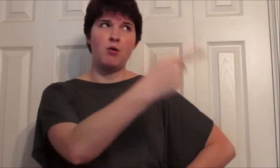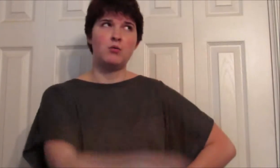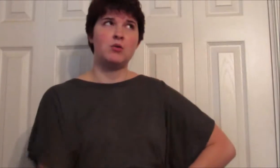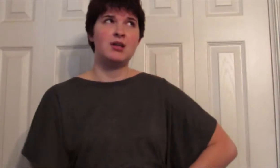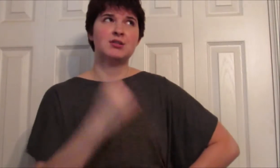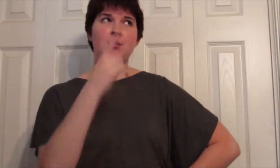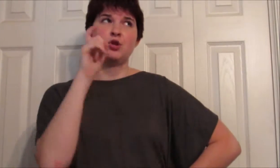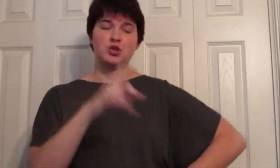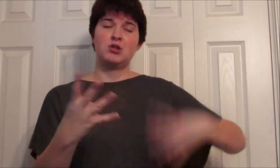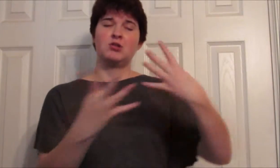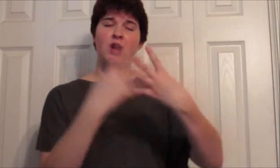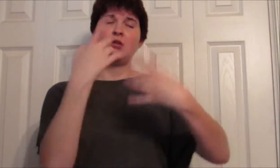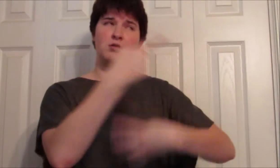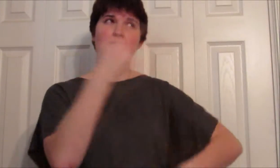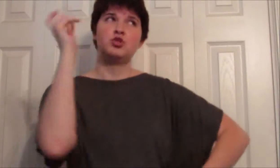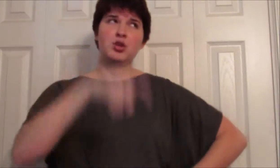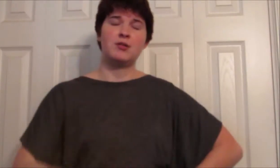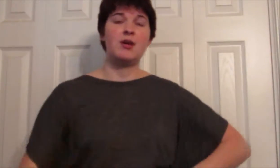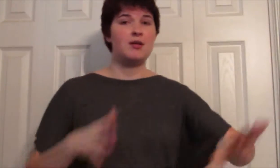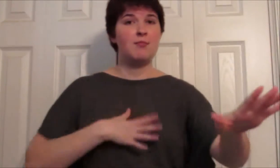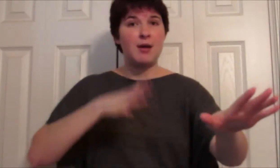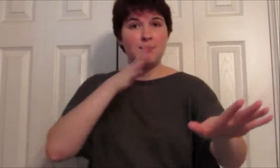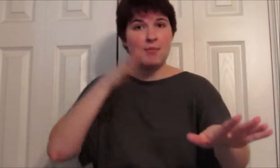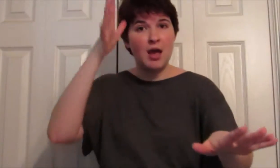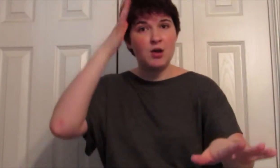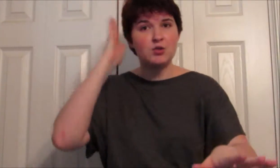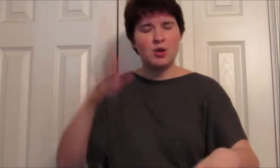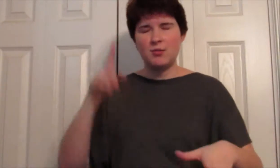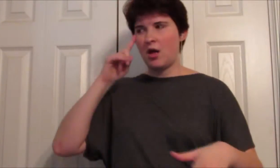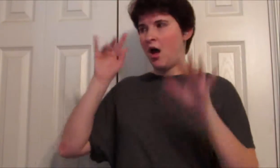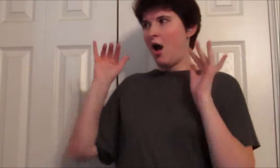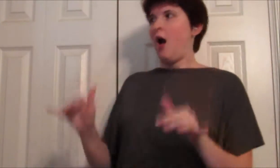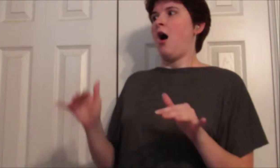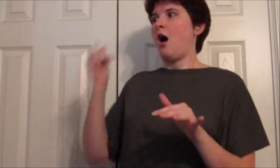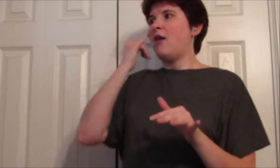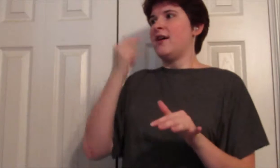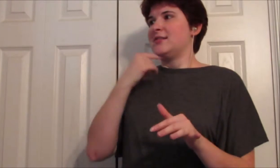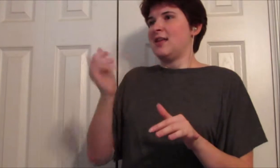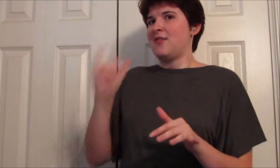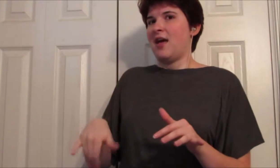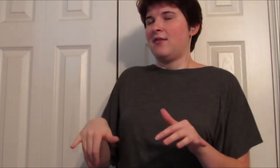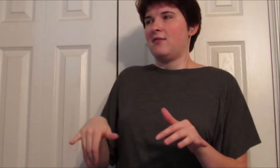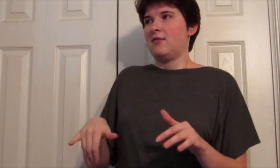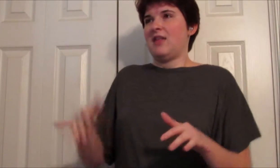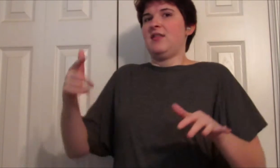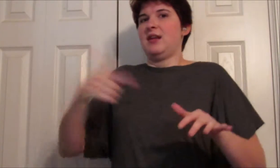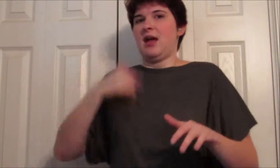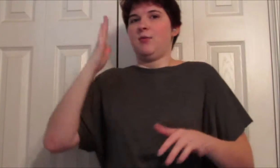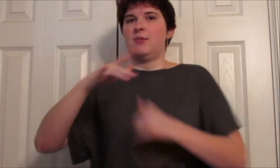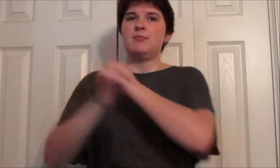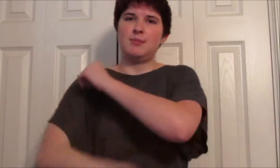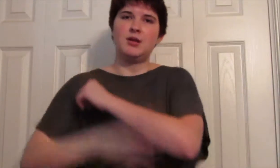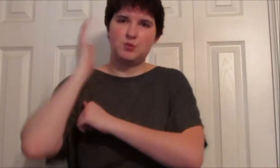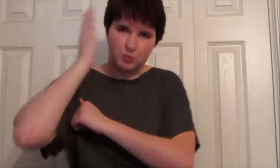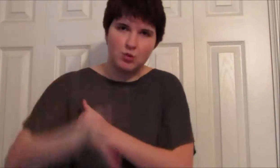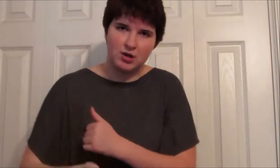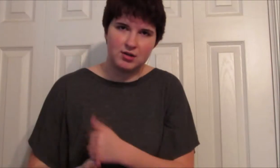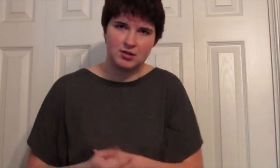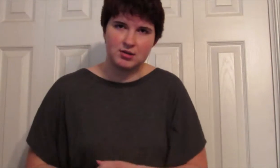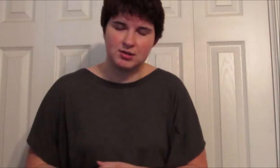beings. Someone should just put you away. Now, my parents would have been floored if I said that, and then I would have been floored if I had said